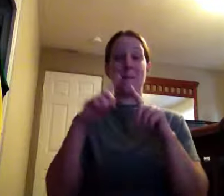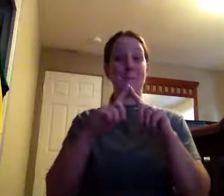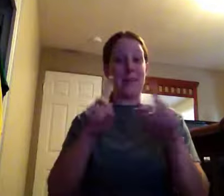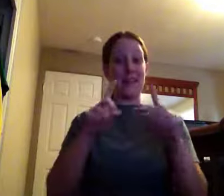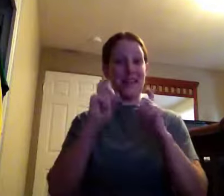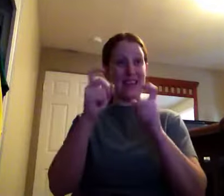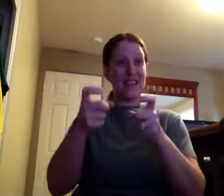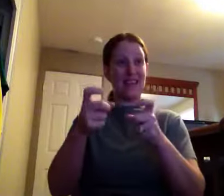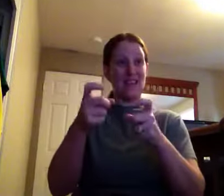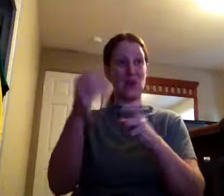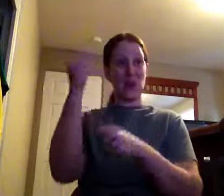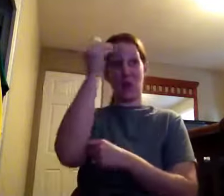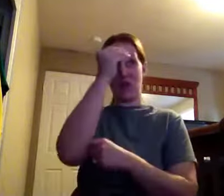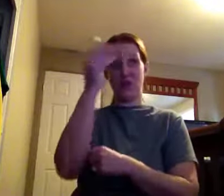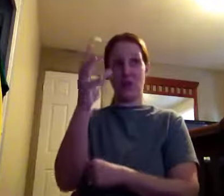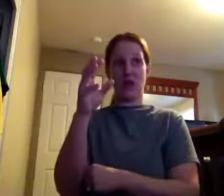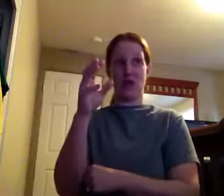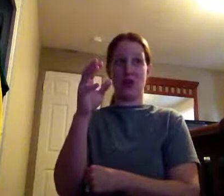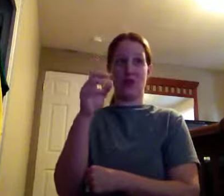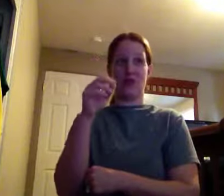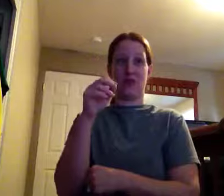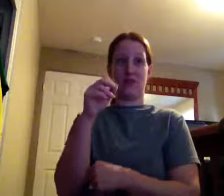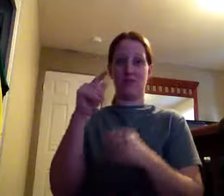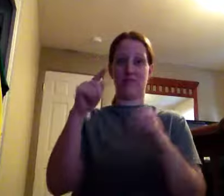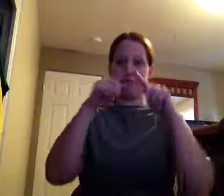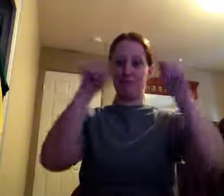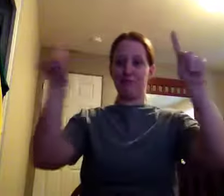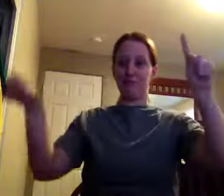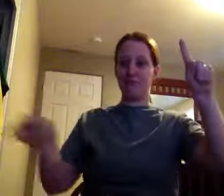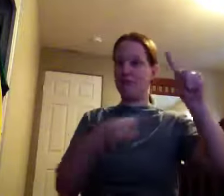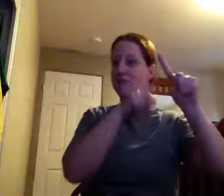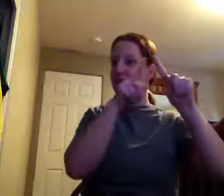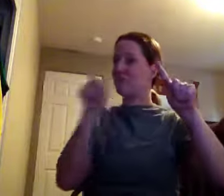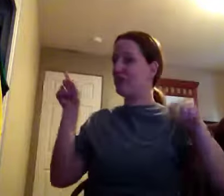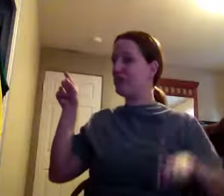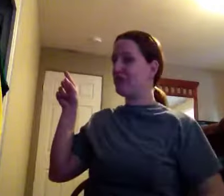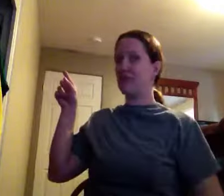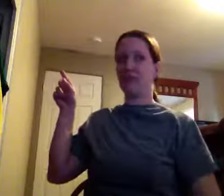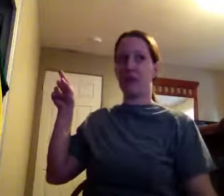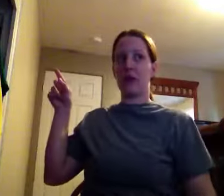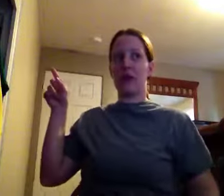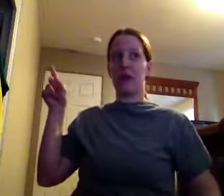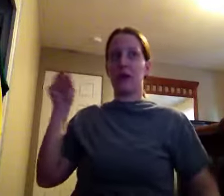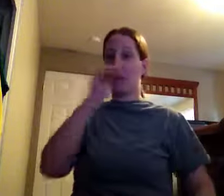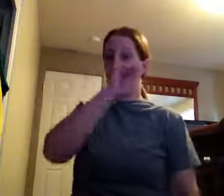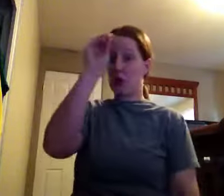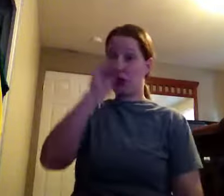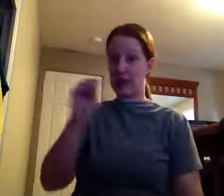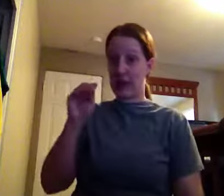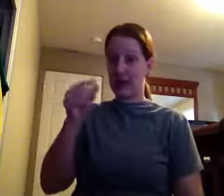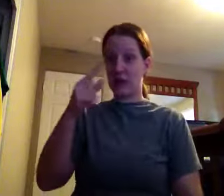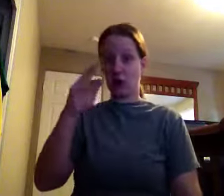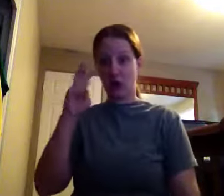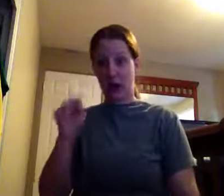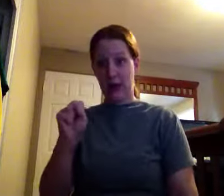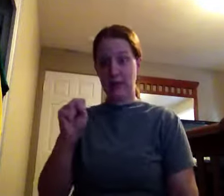do? Well, it tells you to do a poem. What's that poem? Percent to grams, grams to moles. Divide